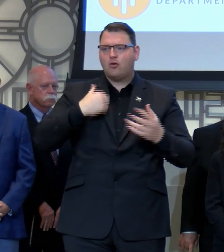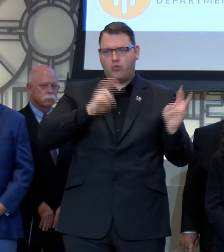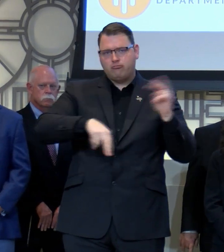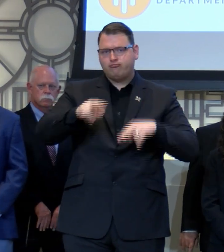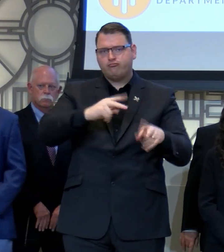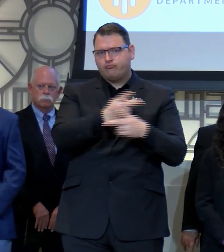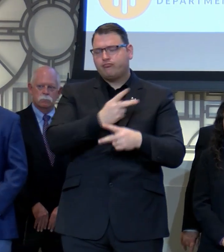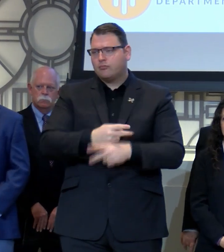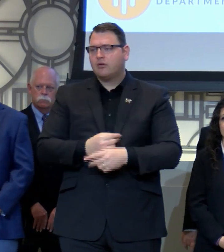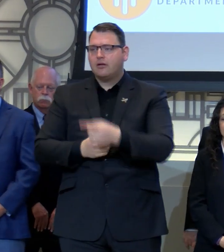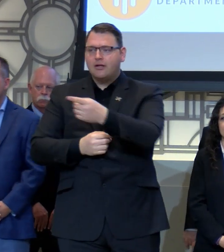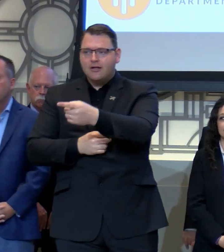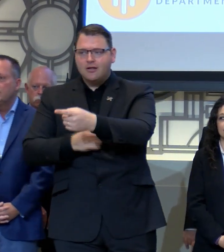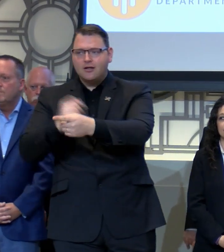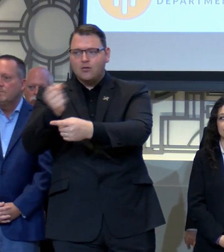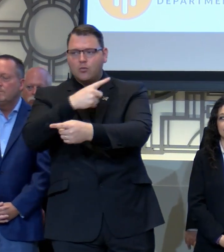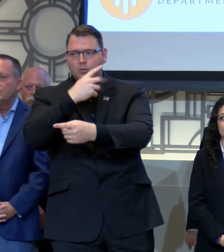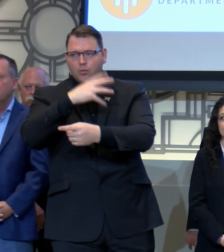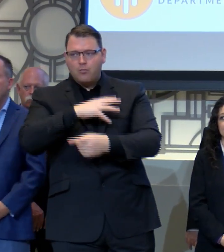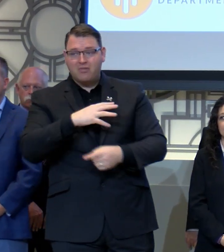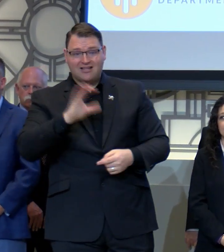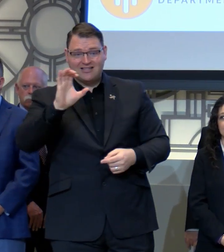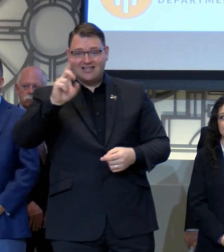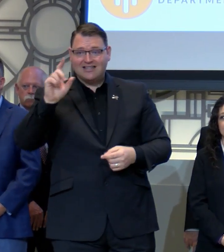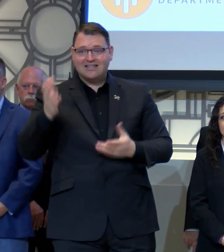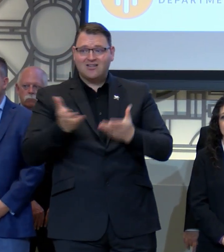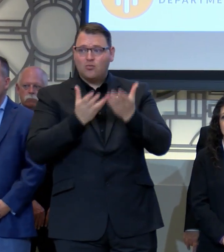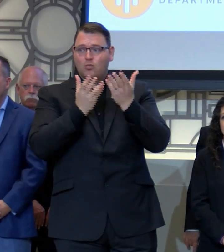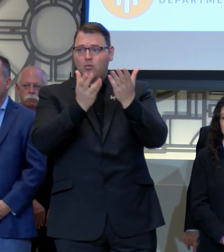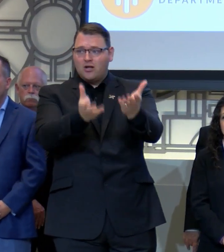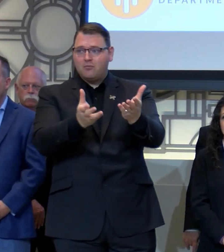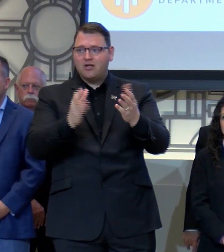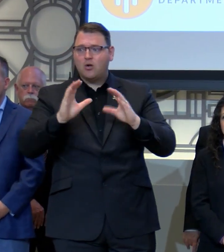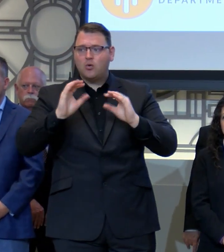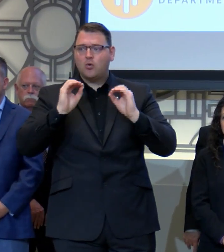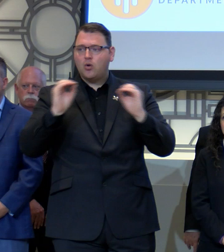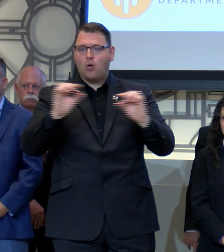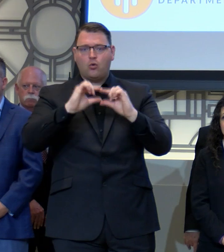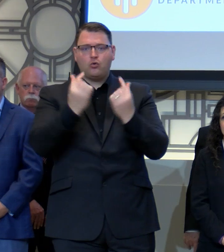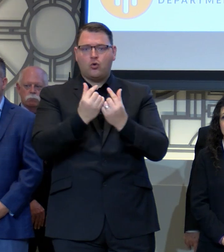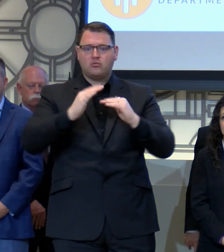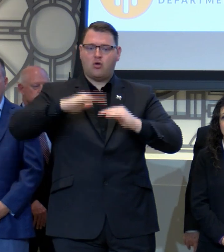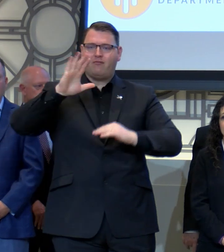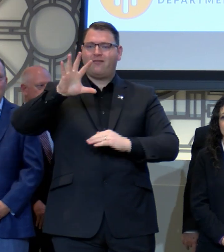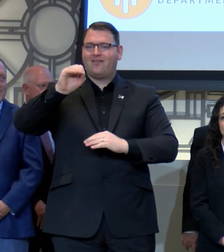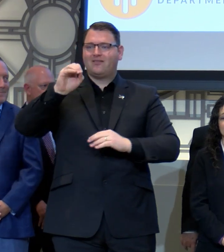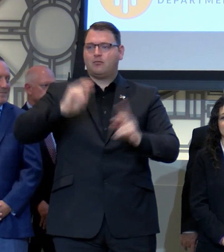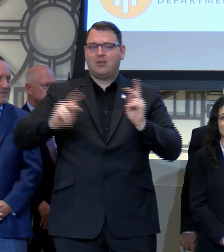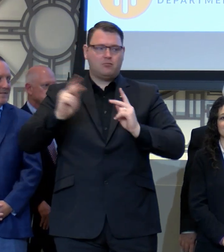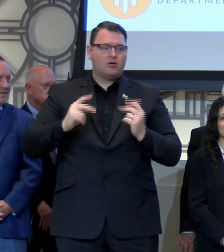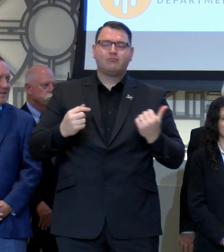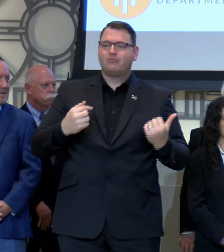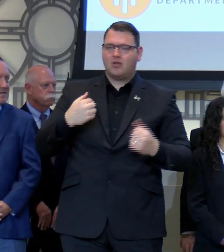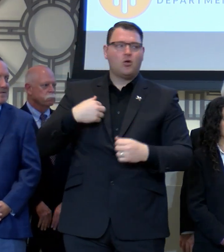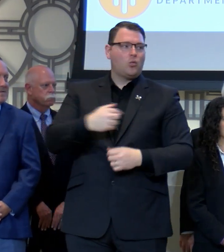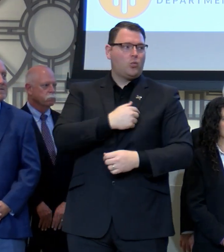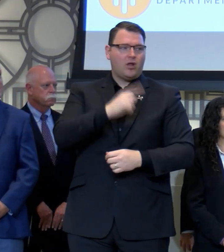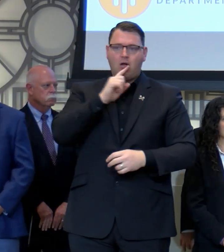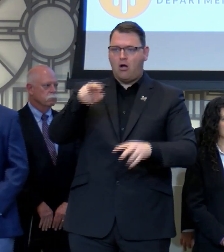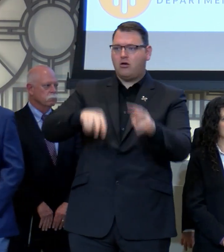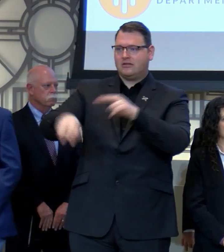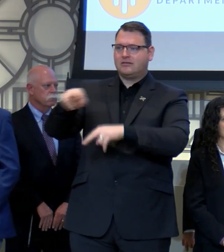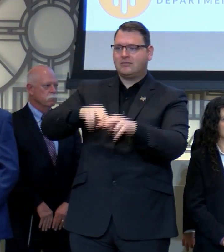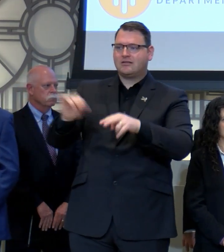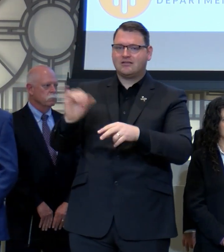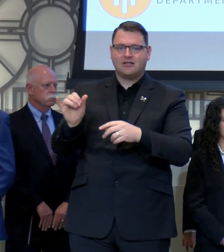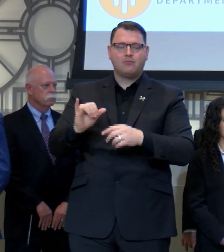What's your reaction to the CDC's recommendation? No groups bigger than 50? We are assessing, same